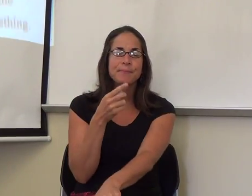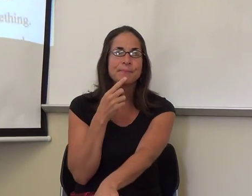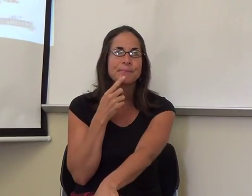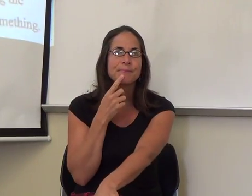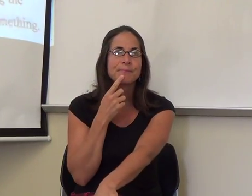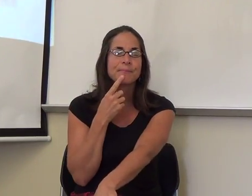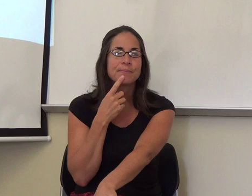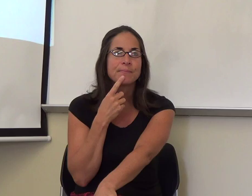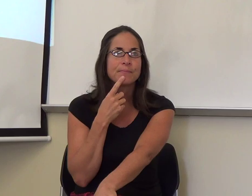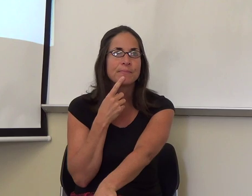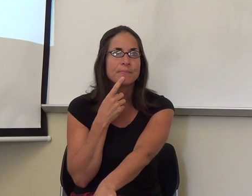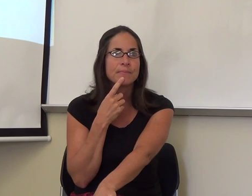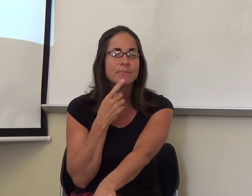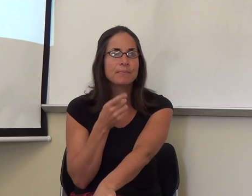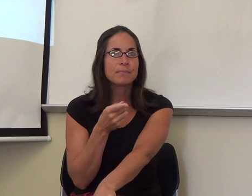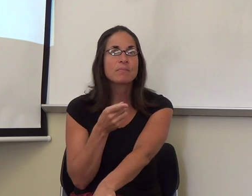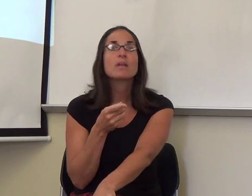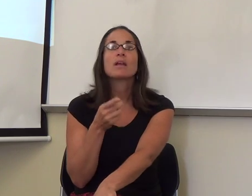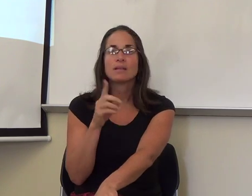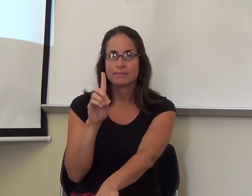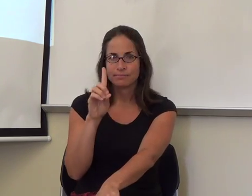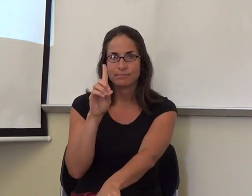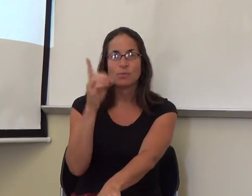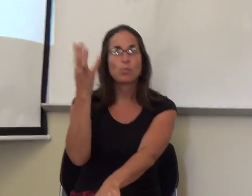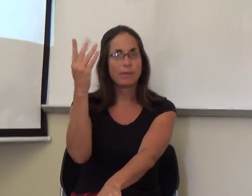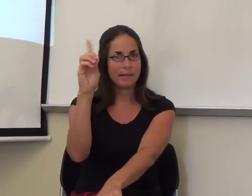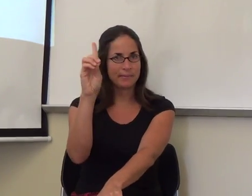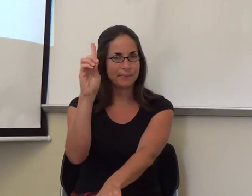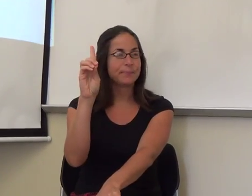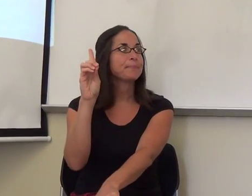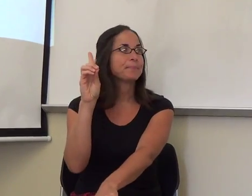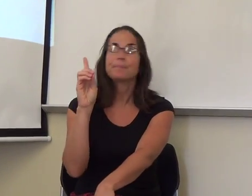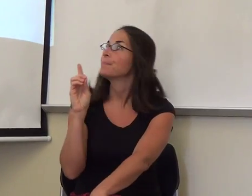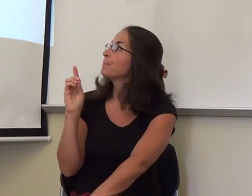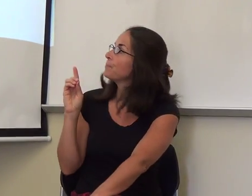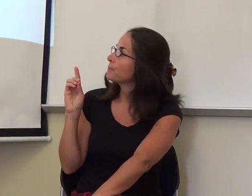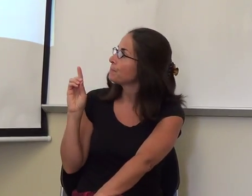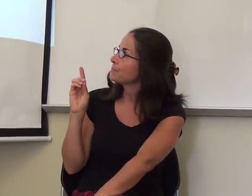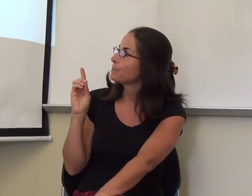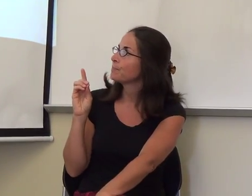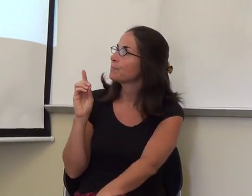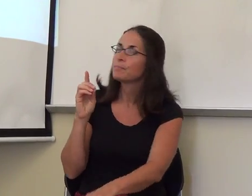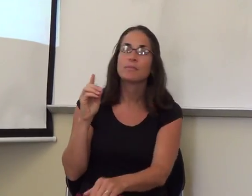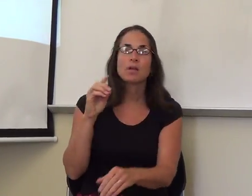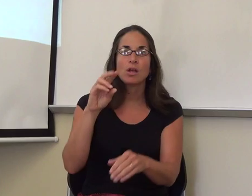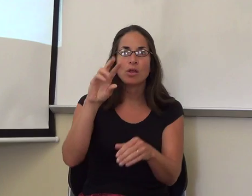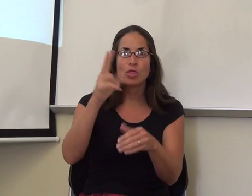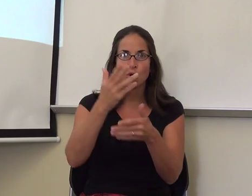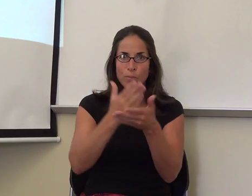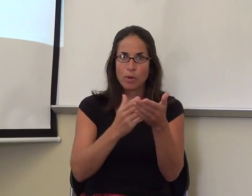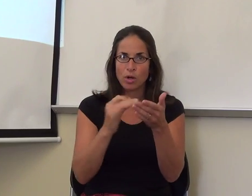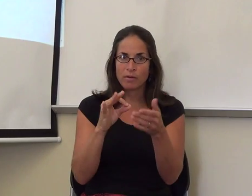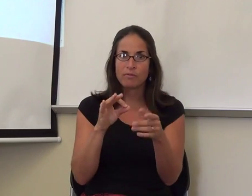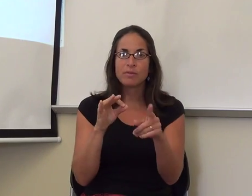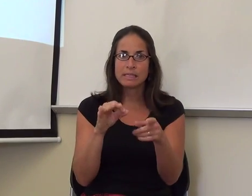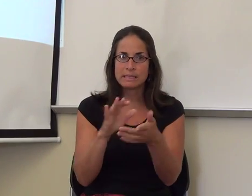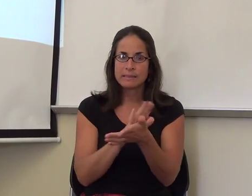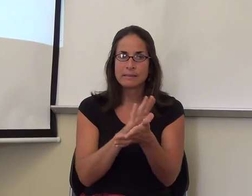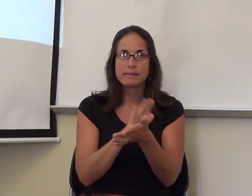Okay. we like, when we The rewrite it? third part, Oh, yeah, go ahead, what was your question? can we can rewrite